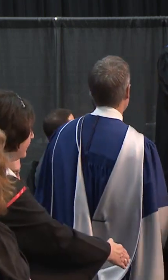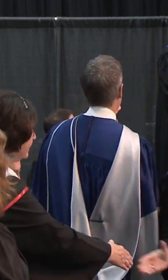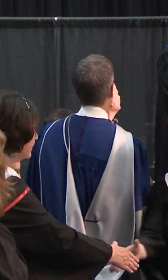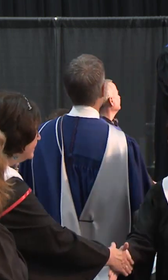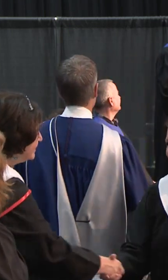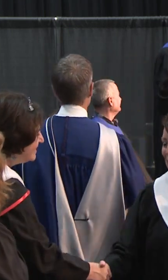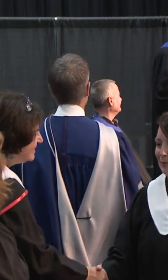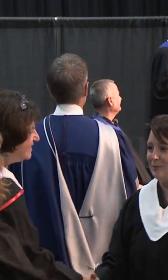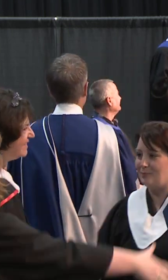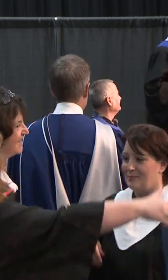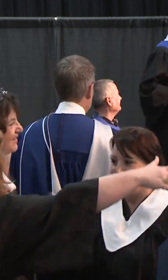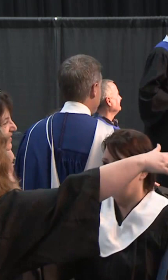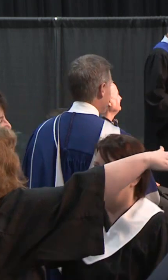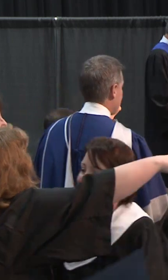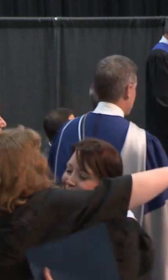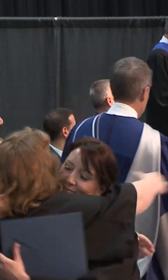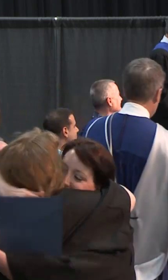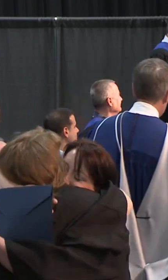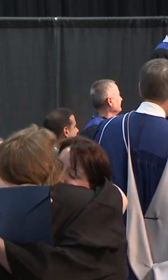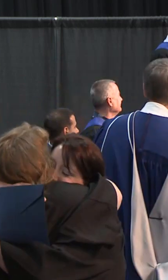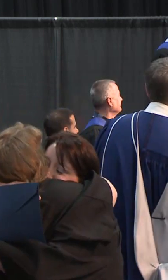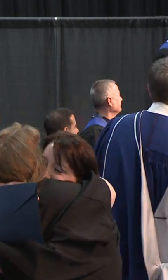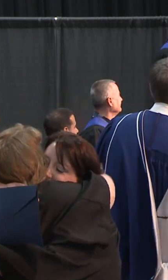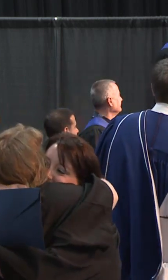Carly Nickerson.